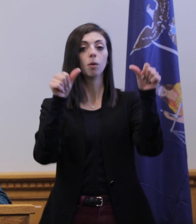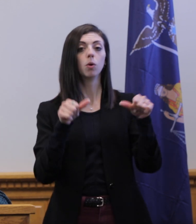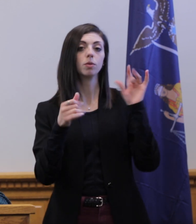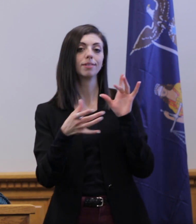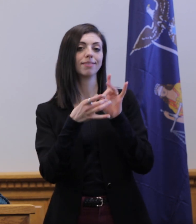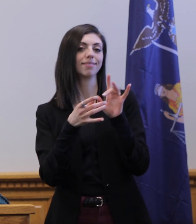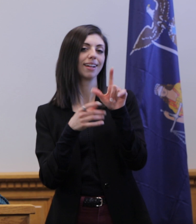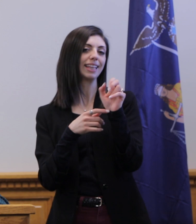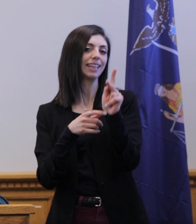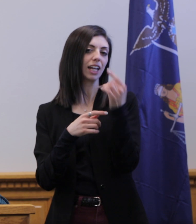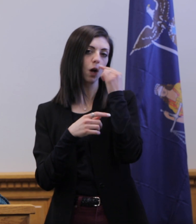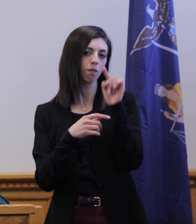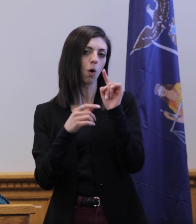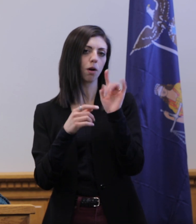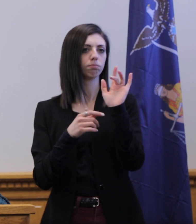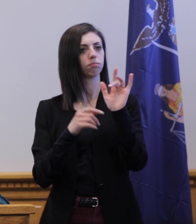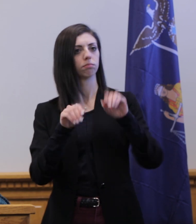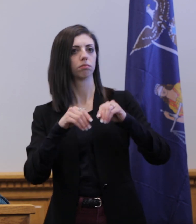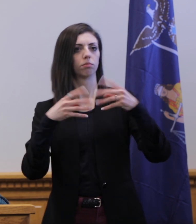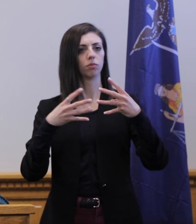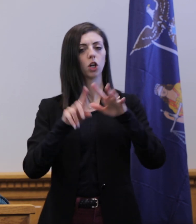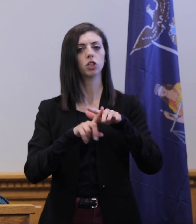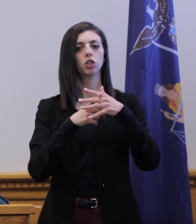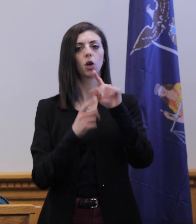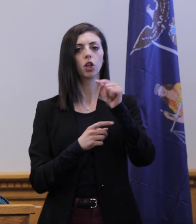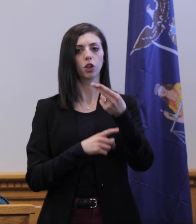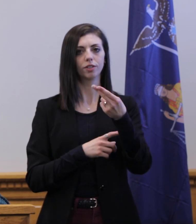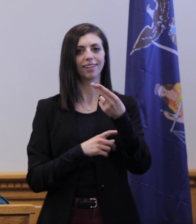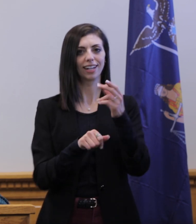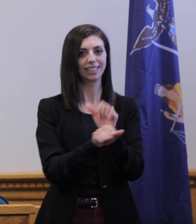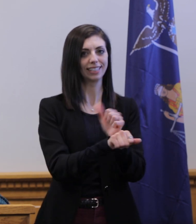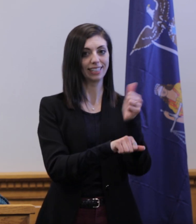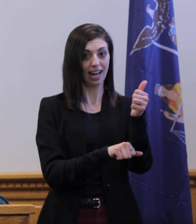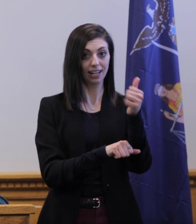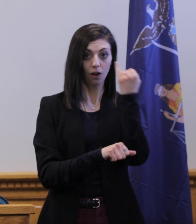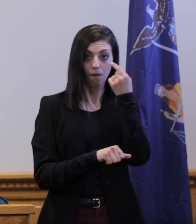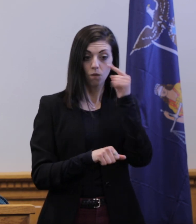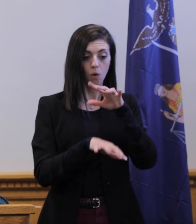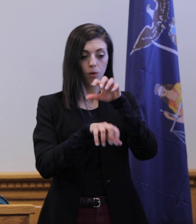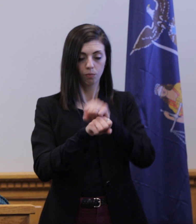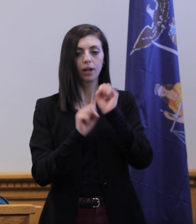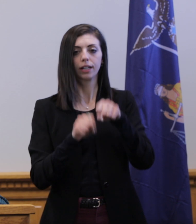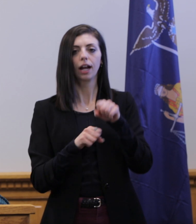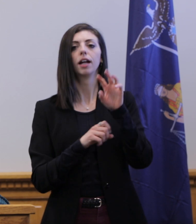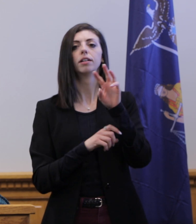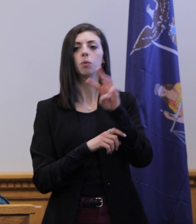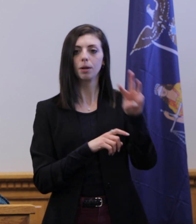to vaccine clinics on Thursday mornings beginning at 10 a.m. To make an appointment, you can visit our website